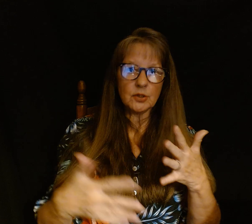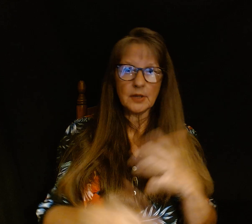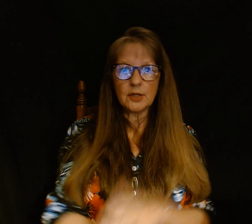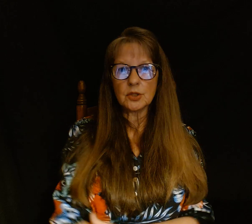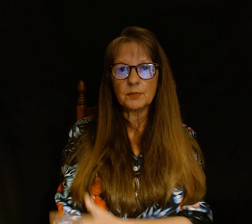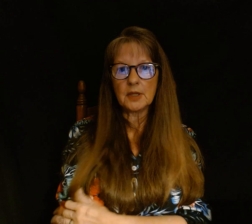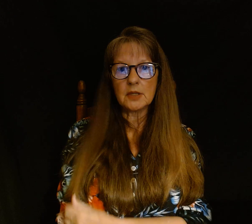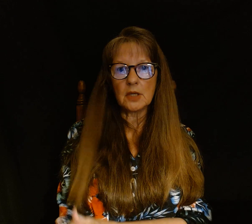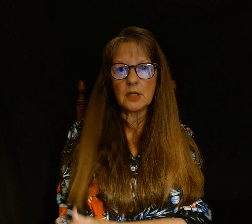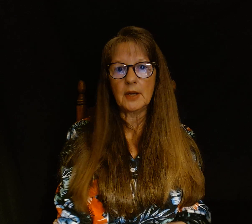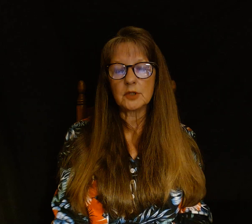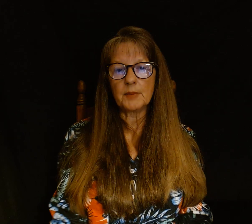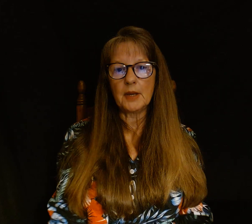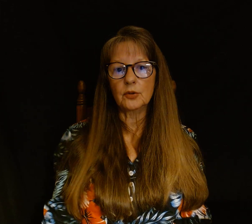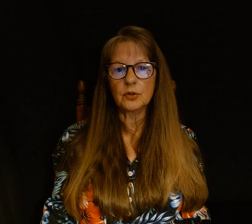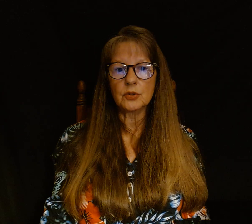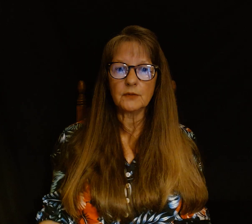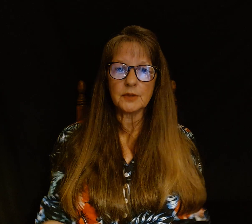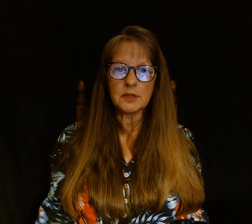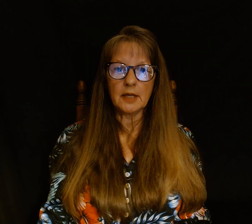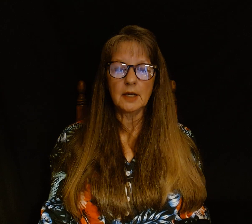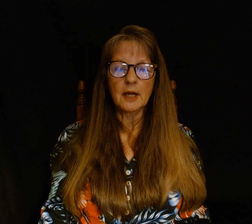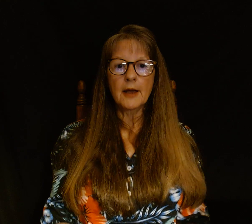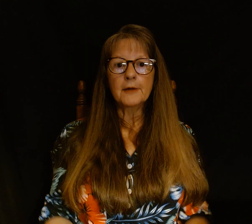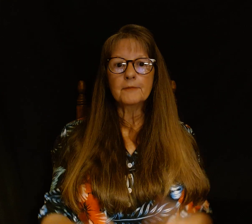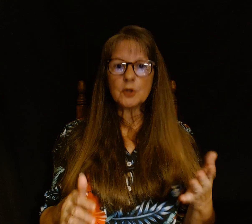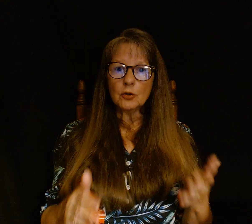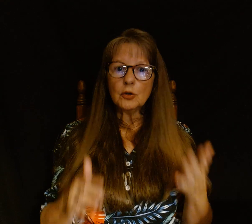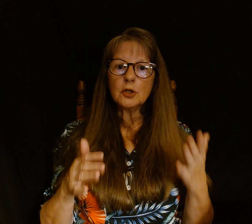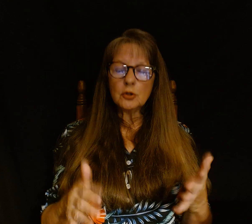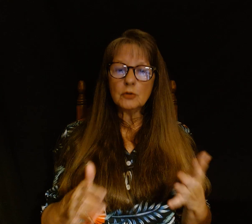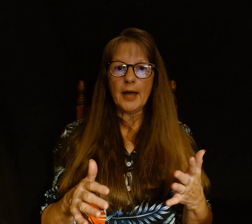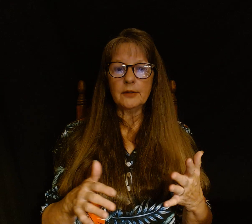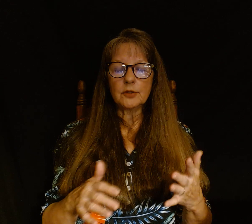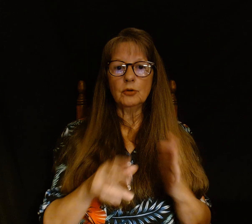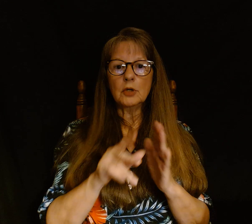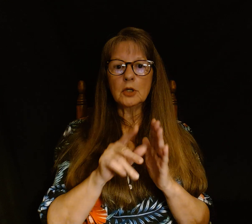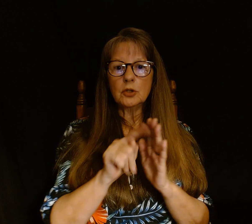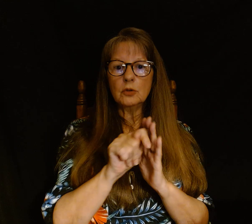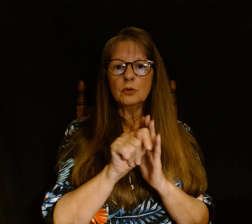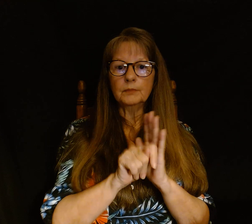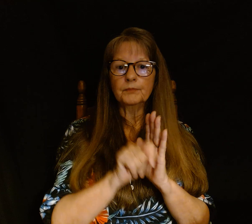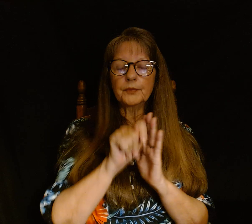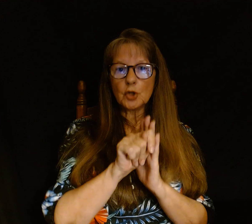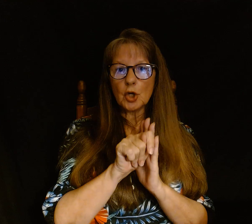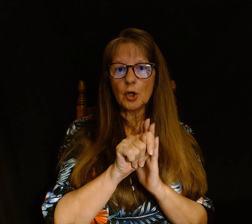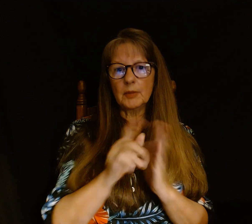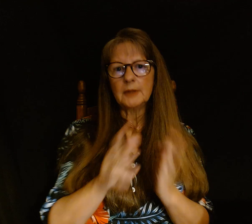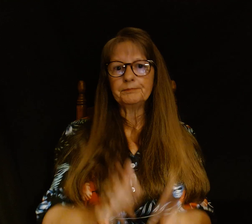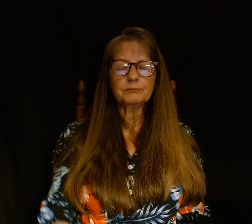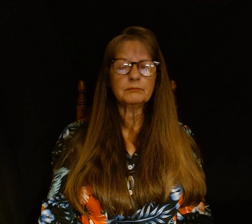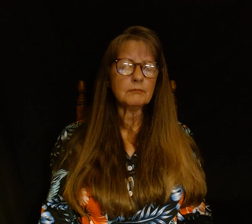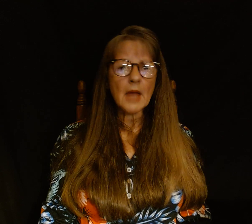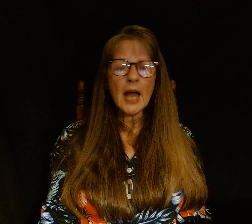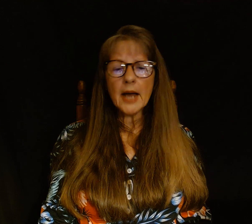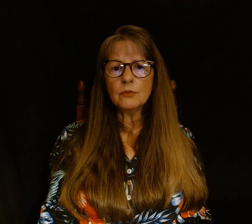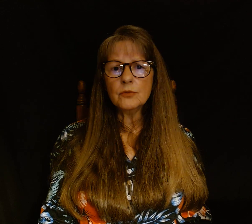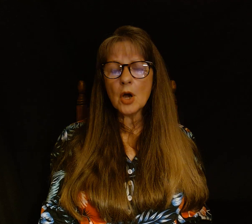that just because I don't want to have to spell it or use a different sign. So you could do that. So you could do term. I don't know, for